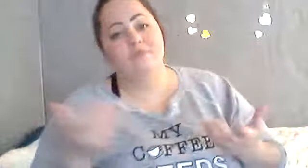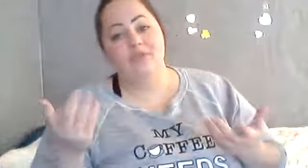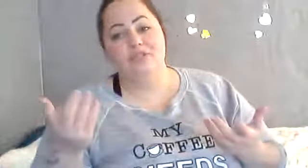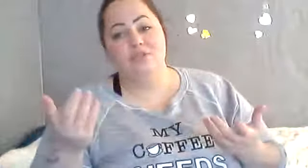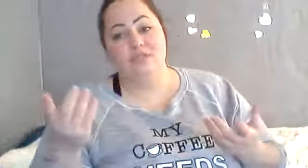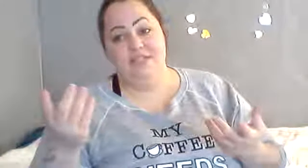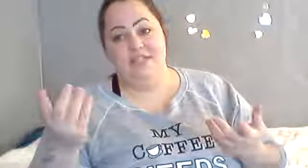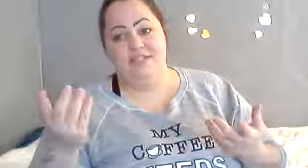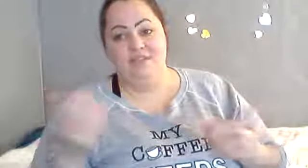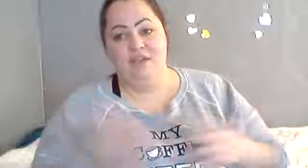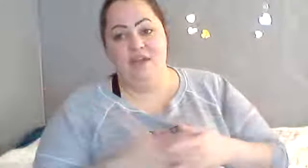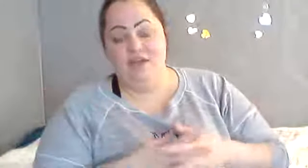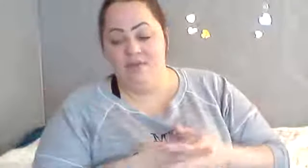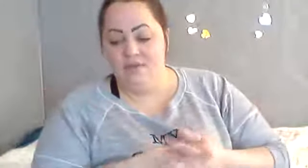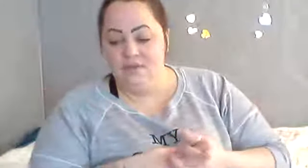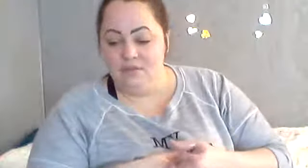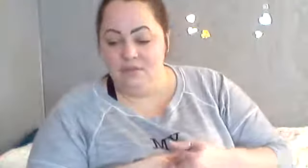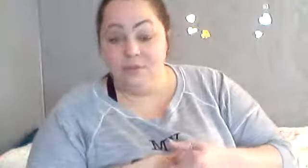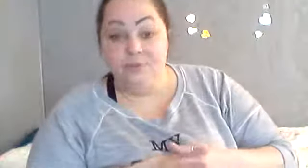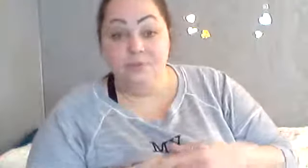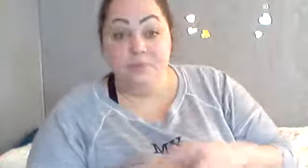That's her best guess, okay?